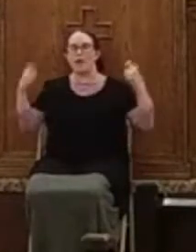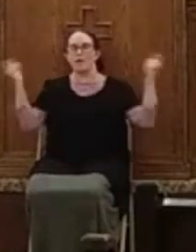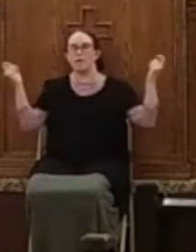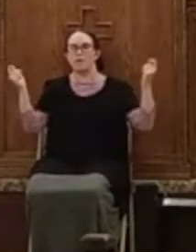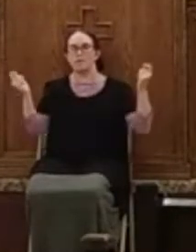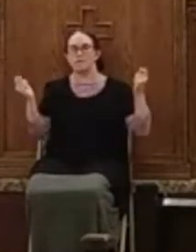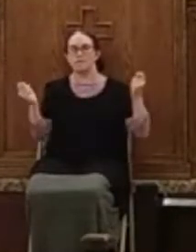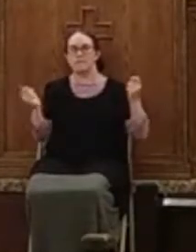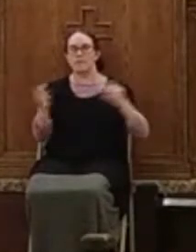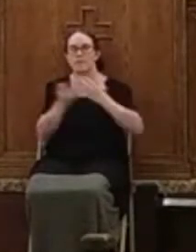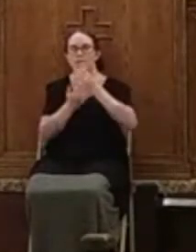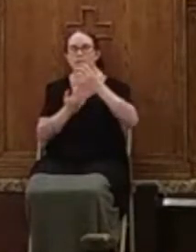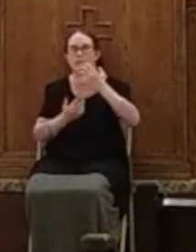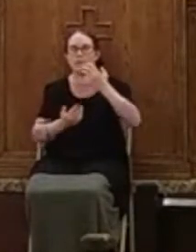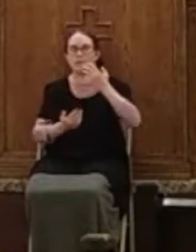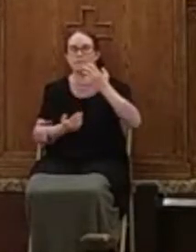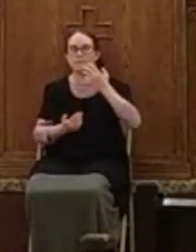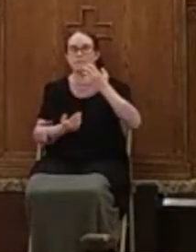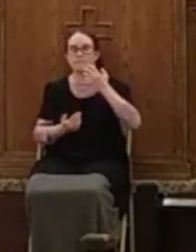Hallelujah. By the blood.